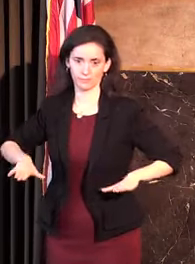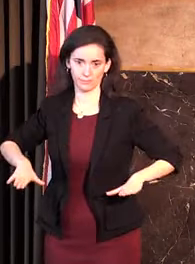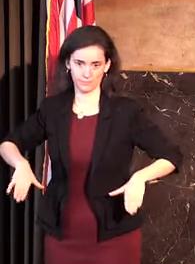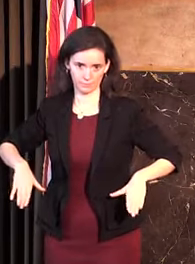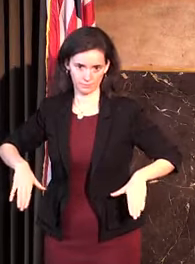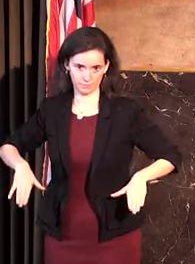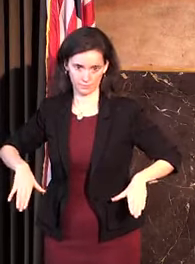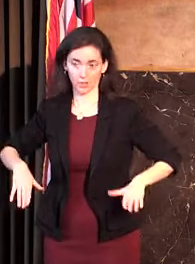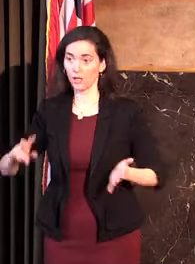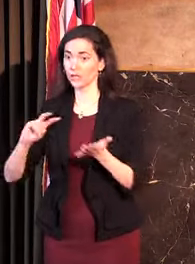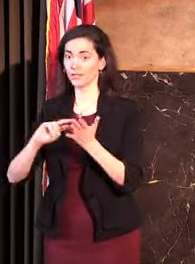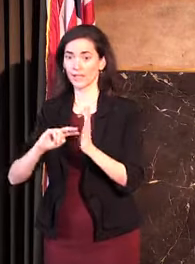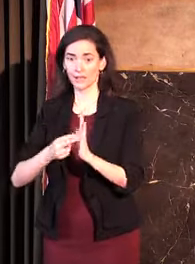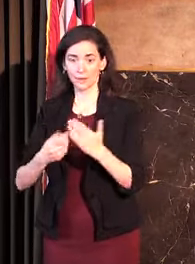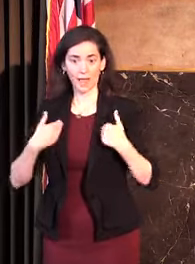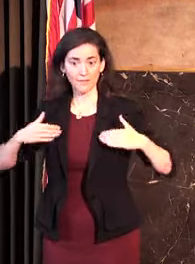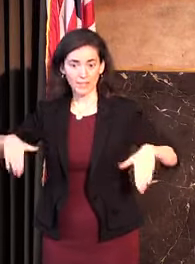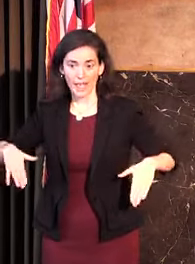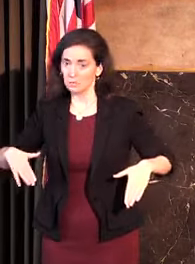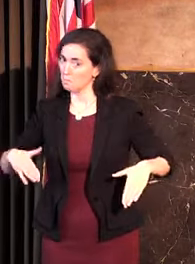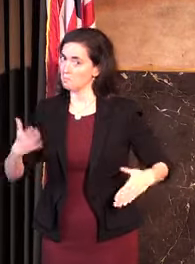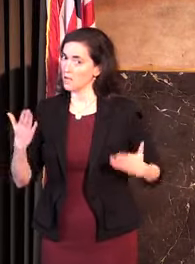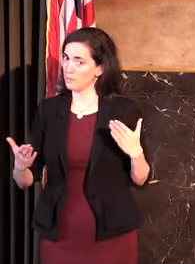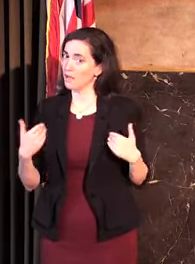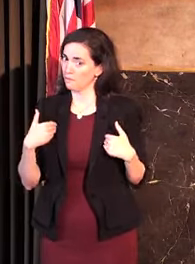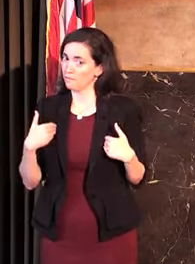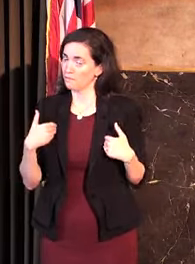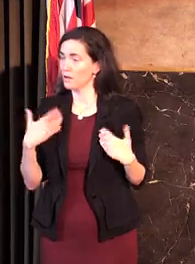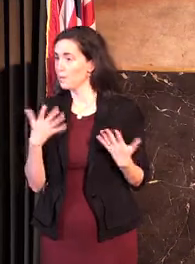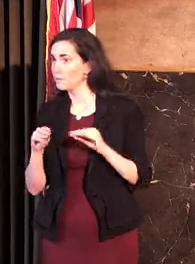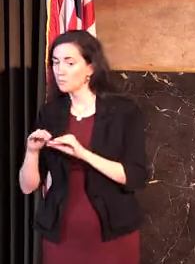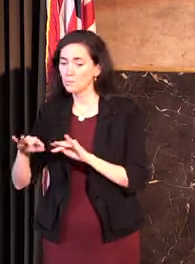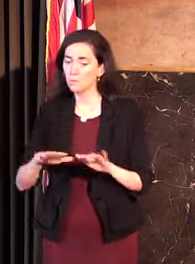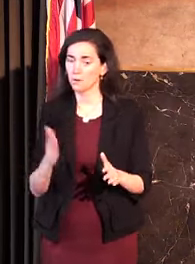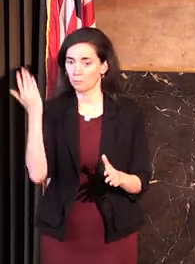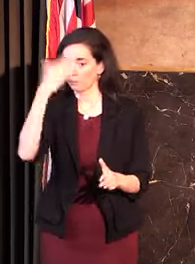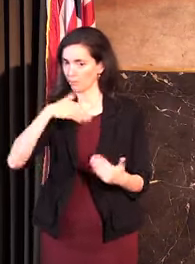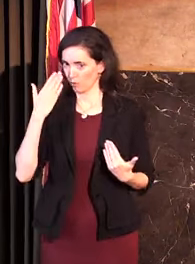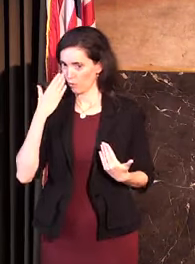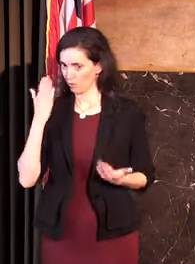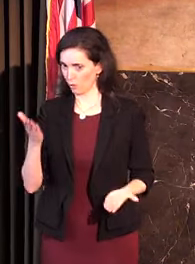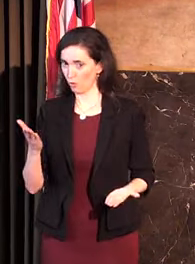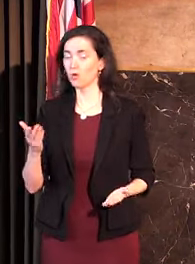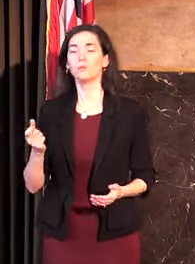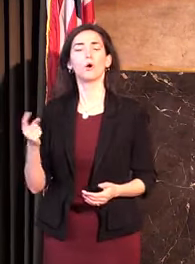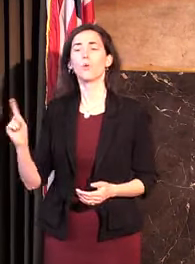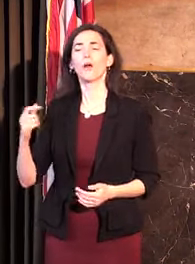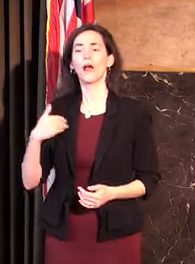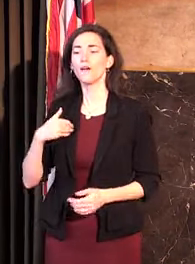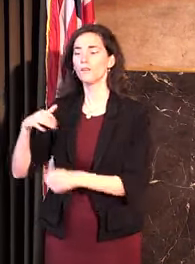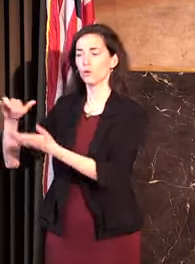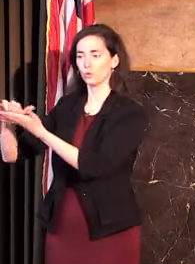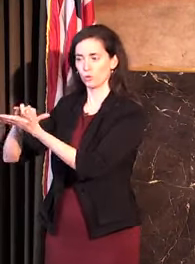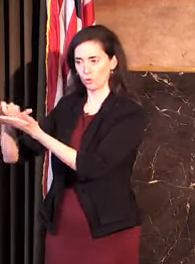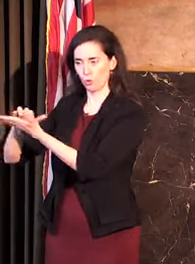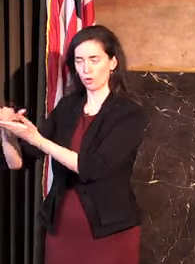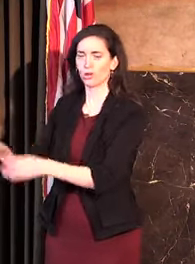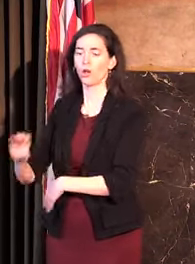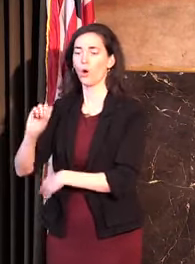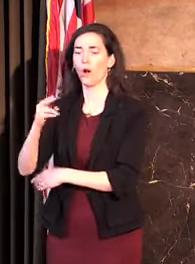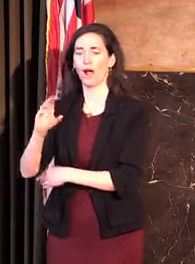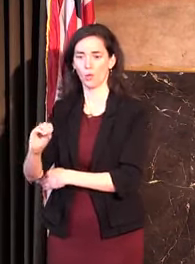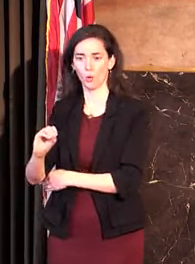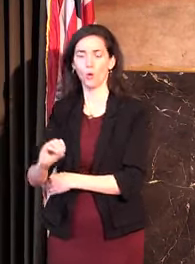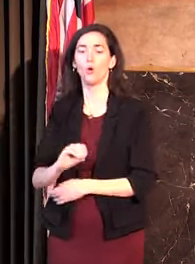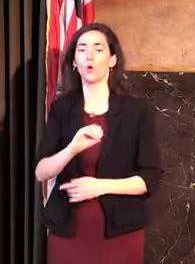That certainly doesn't mean that it isn't here. But we know that it is in New York, Hawaii, Colorado, California,